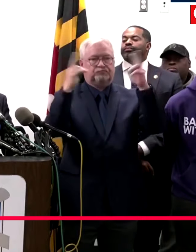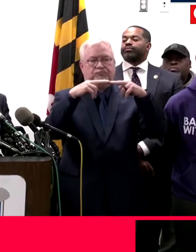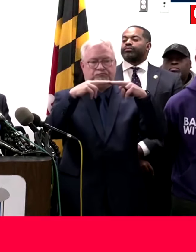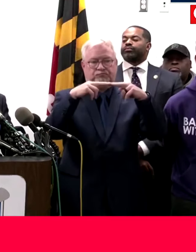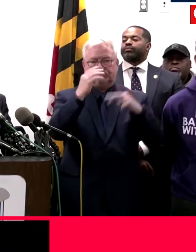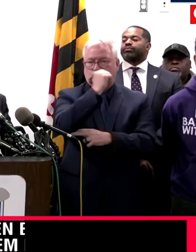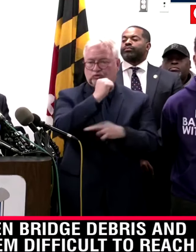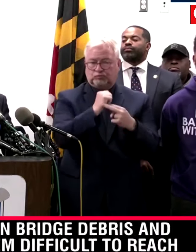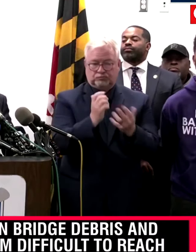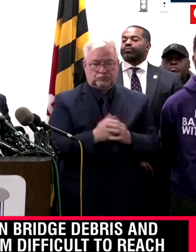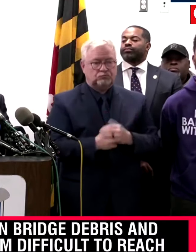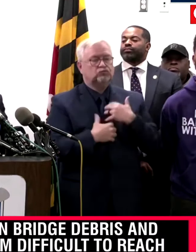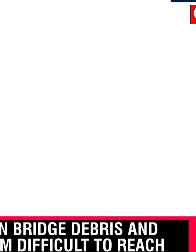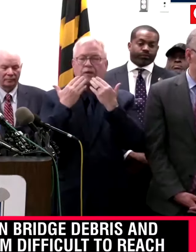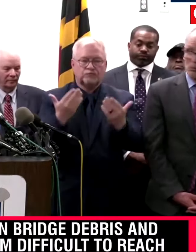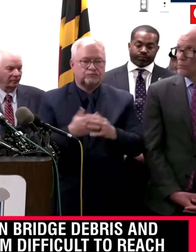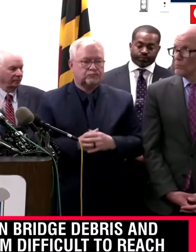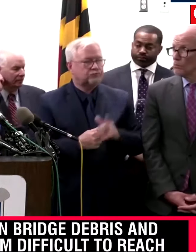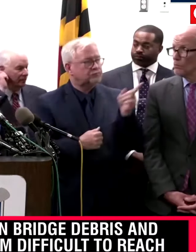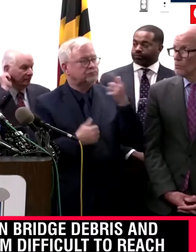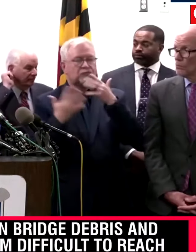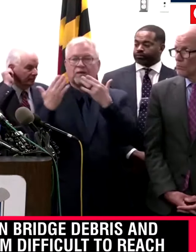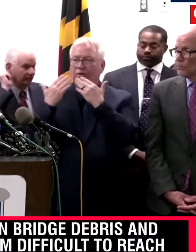government will be there every step of the